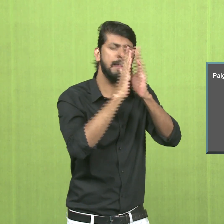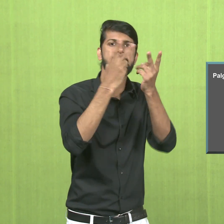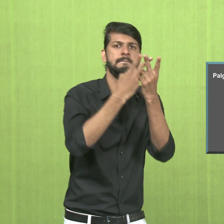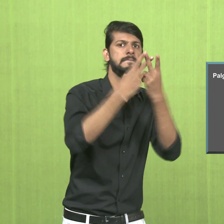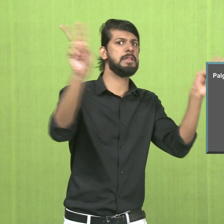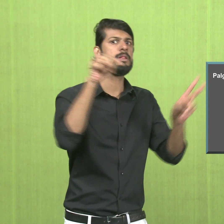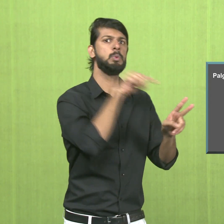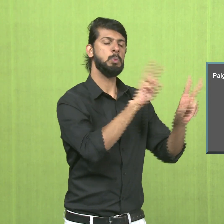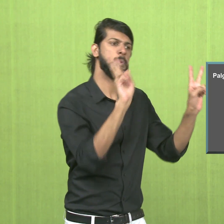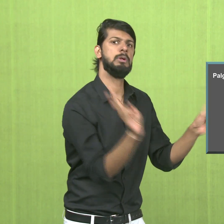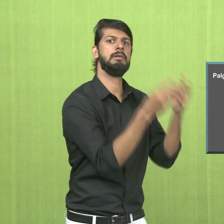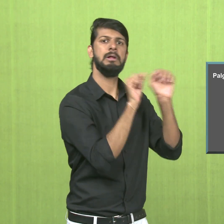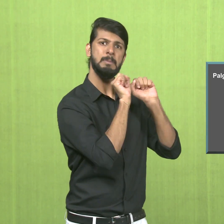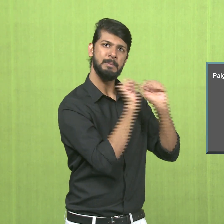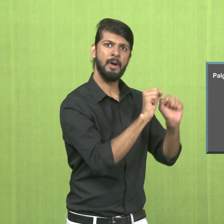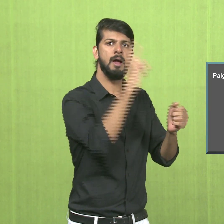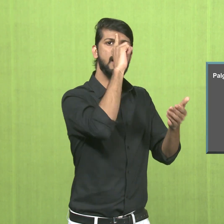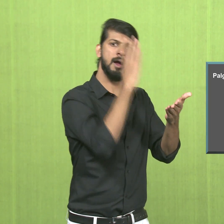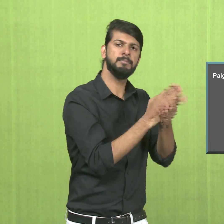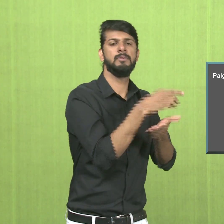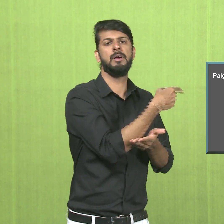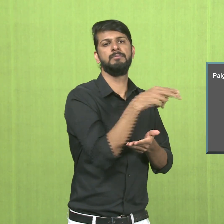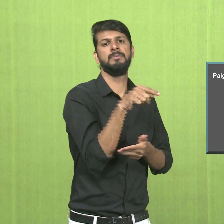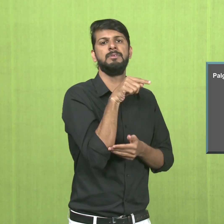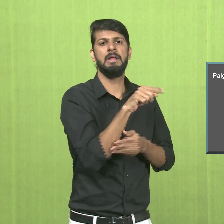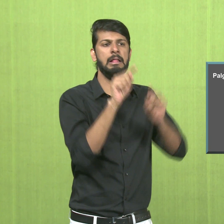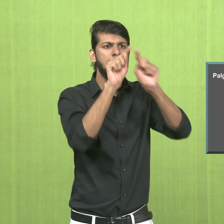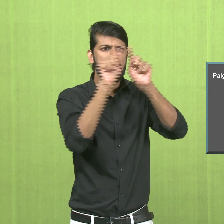and regions have their own deities which are